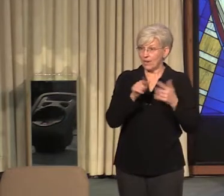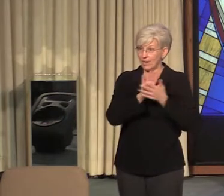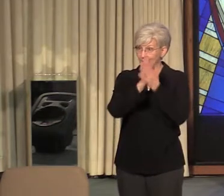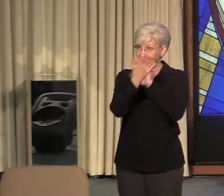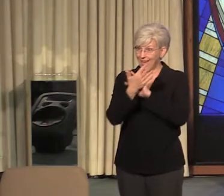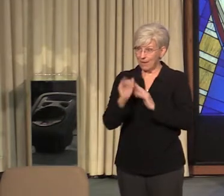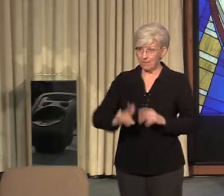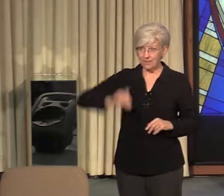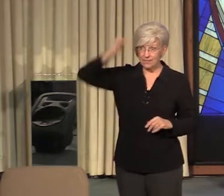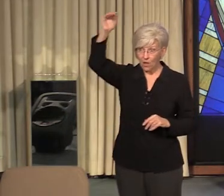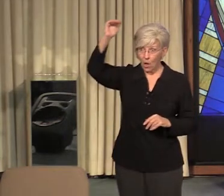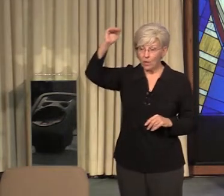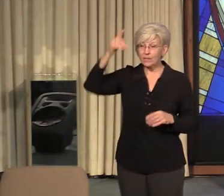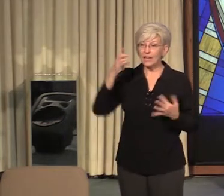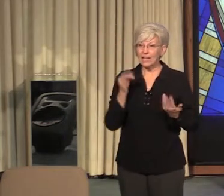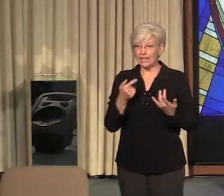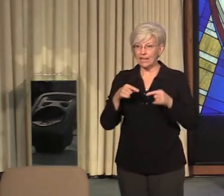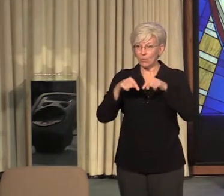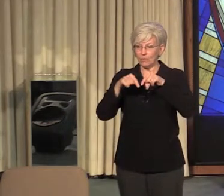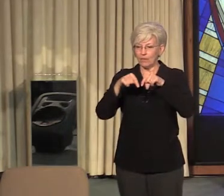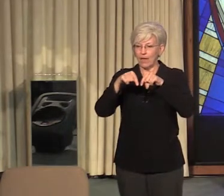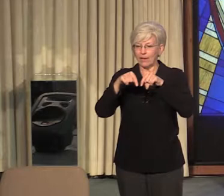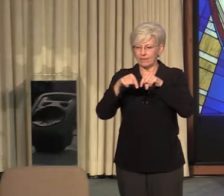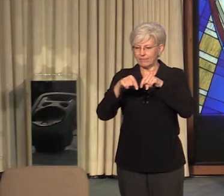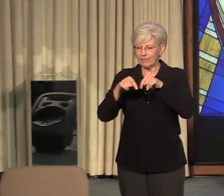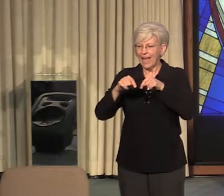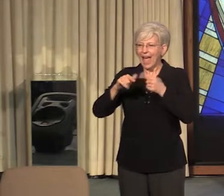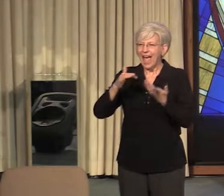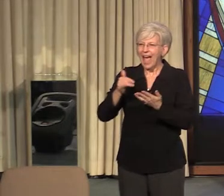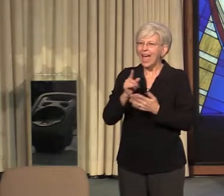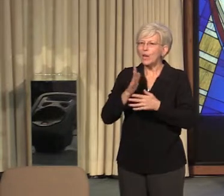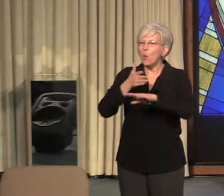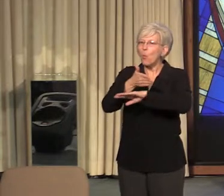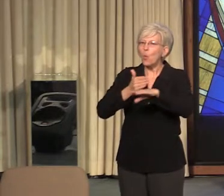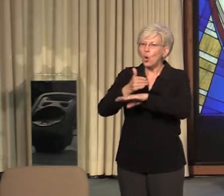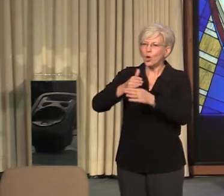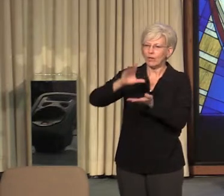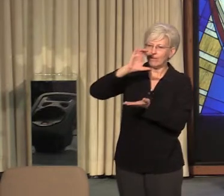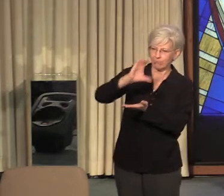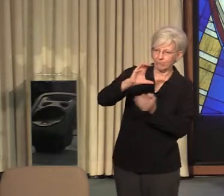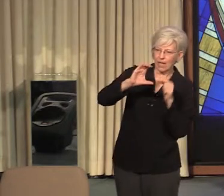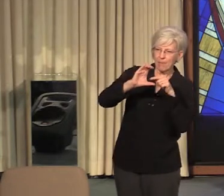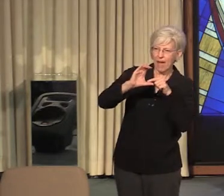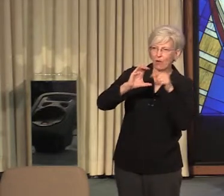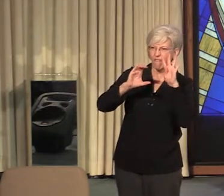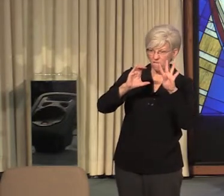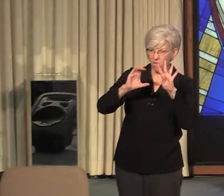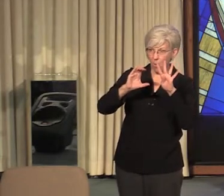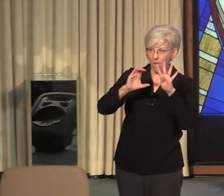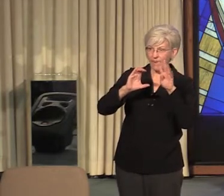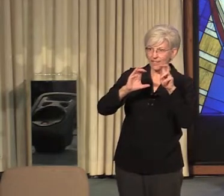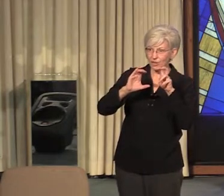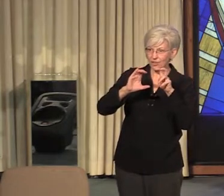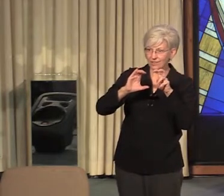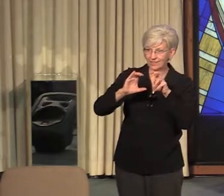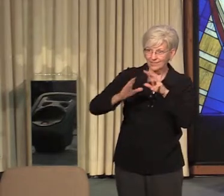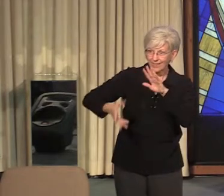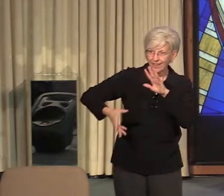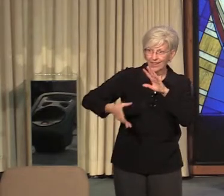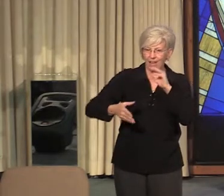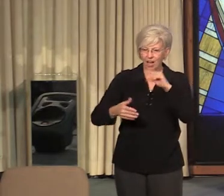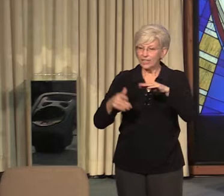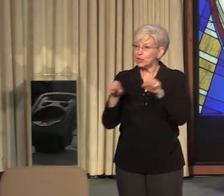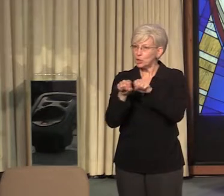was walking around on like a block of wood that was about 4 inches plus the shoe that he had. He didn't have a